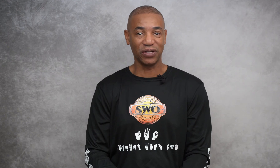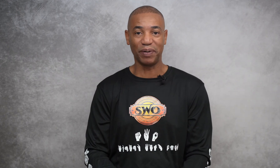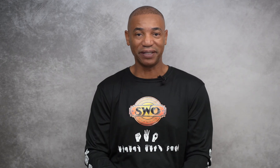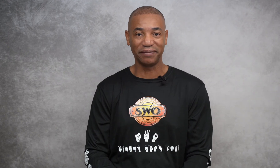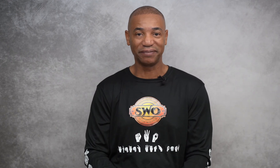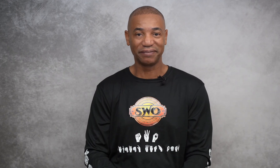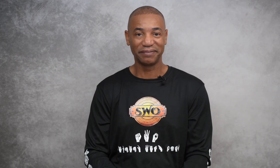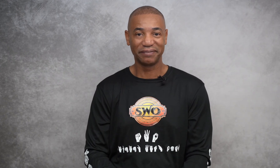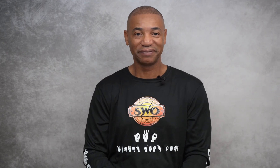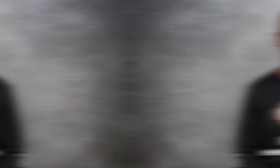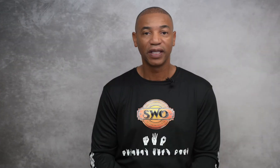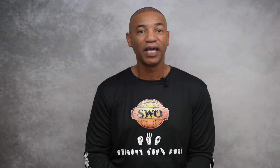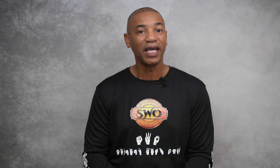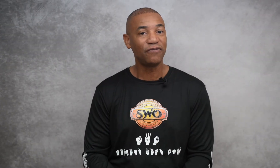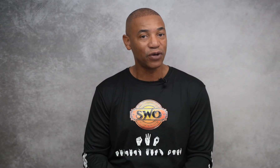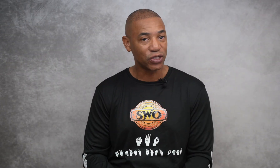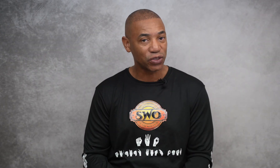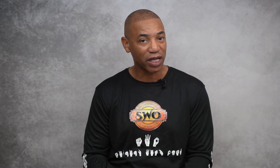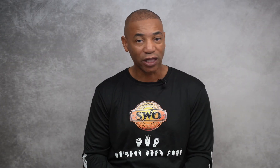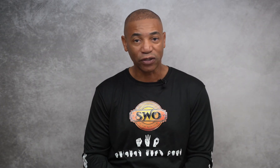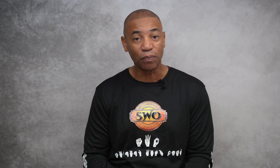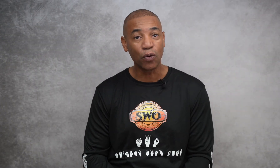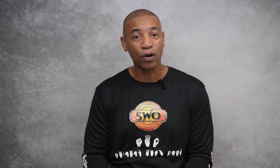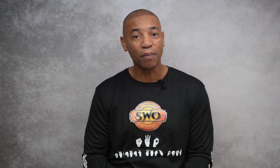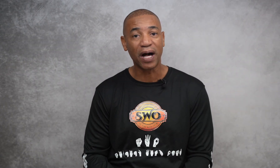button. If you're interested in learning more about